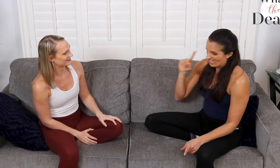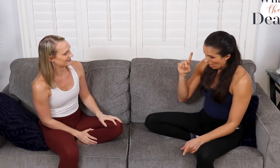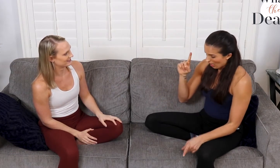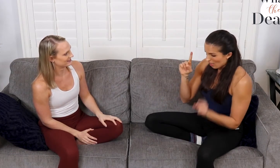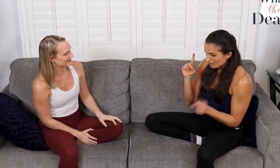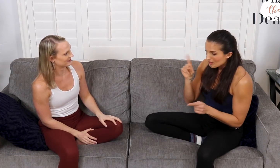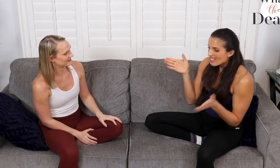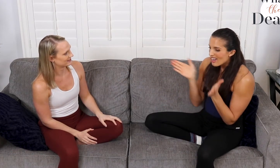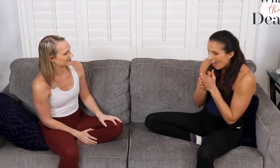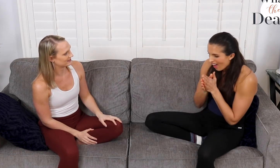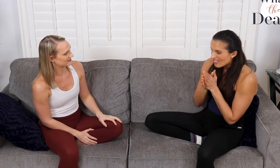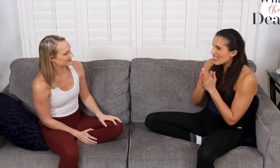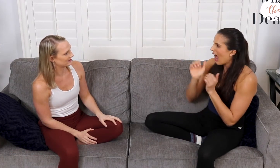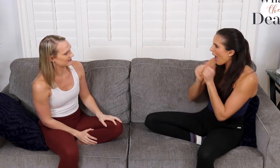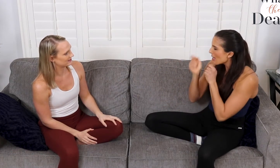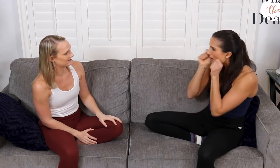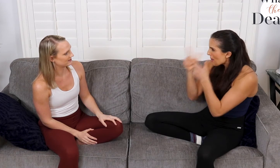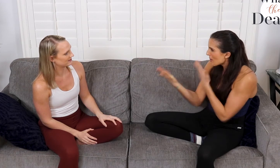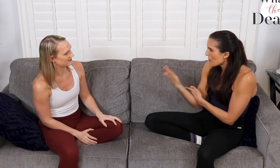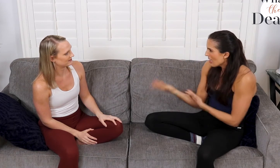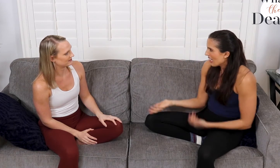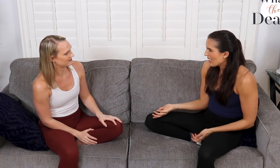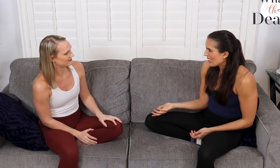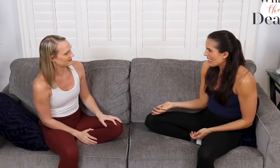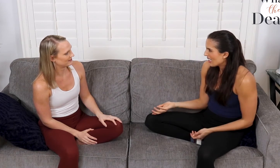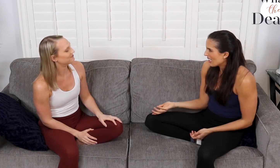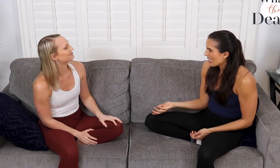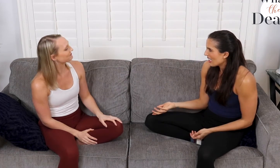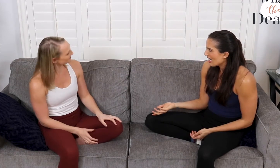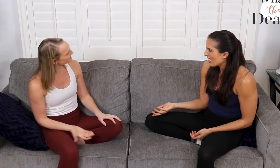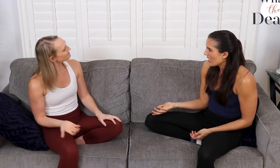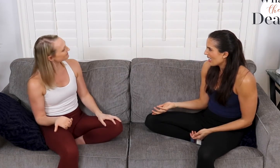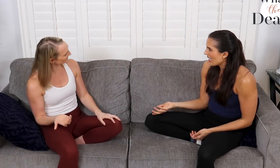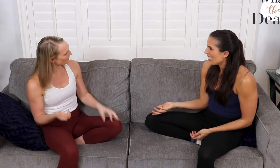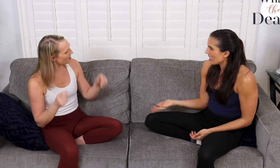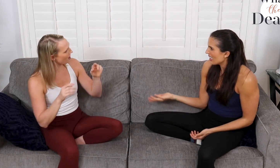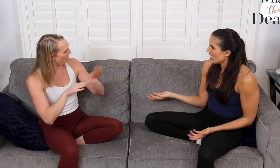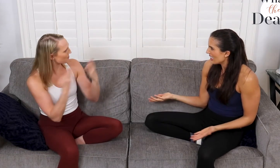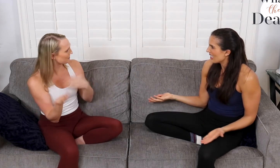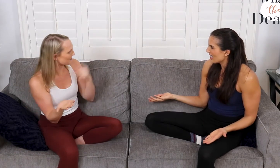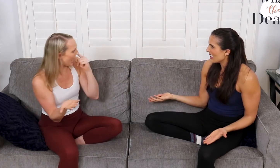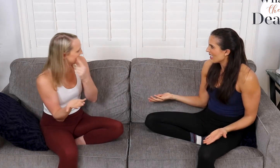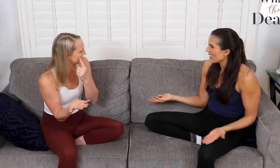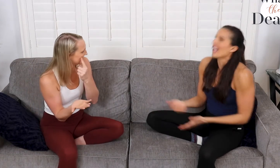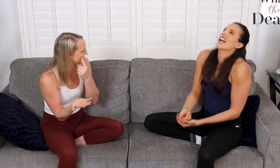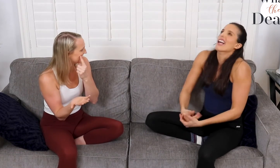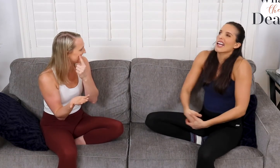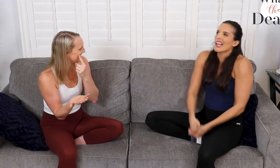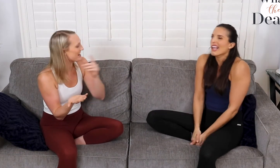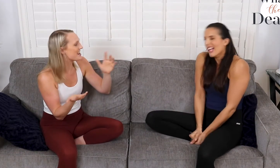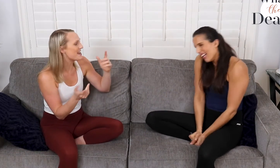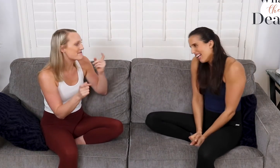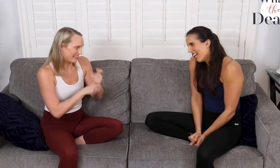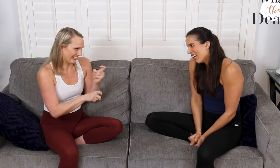Again, this is exactly why we have this podcast, to open the door to welcome all questions that you might